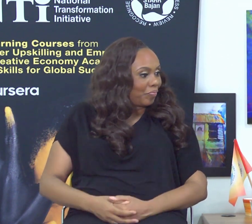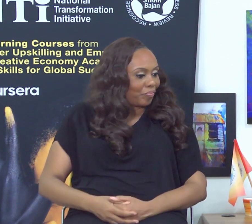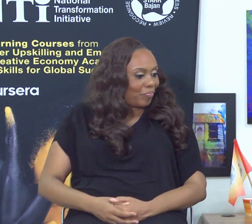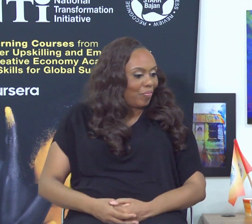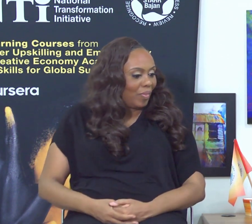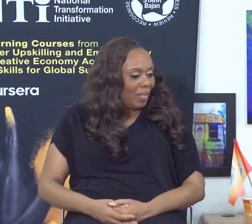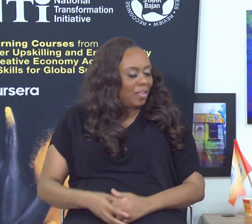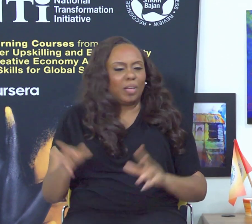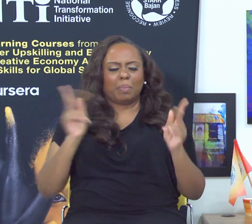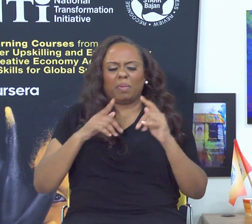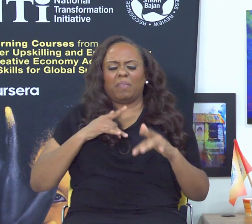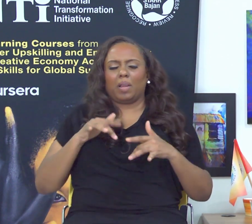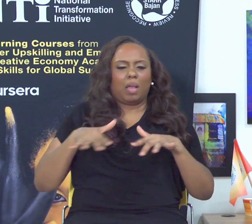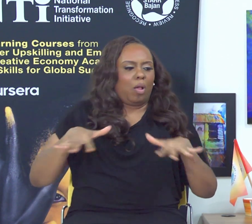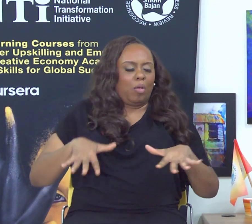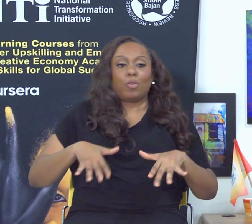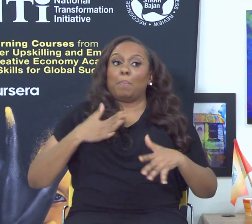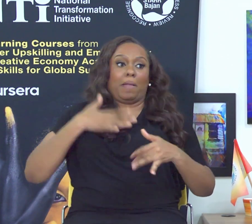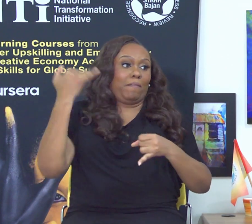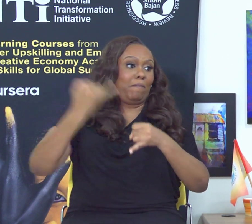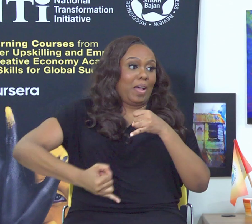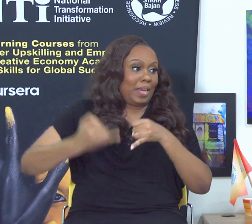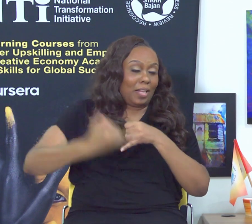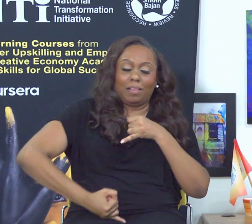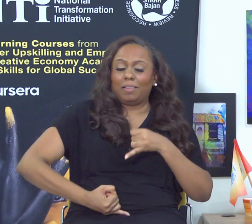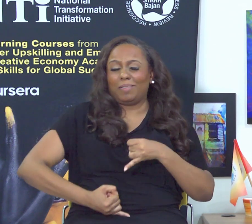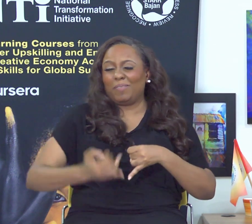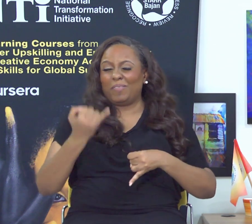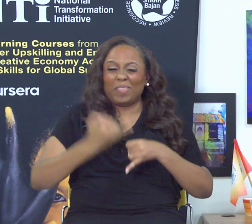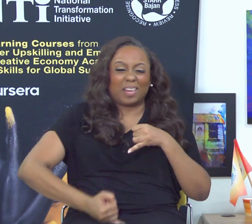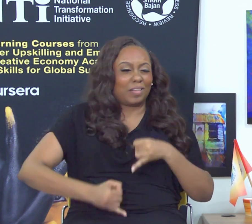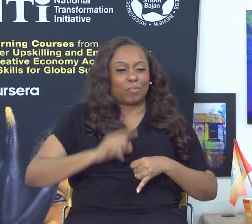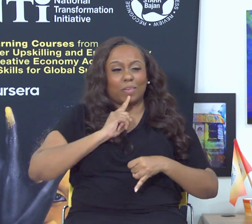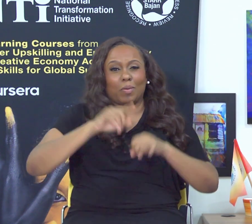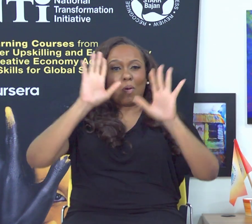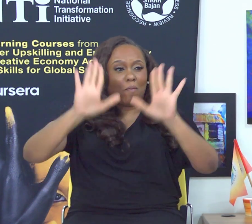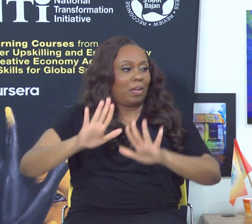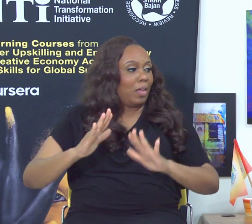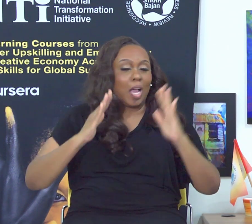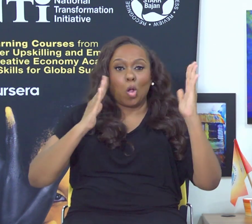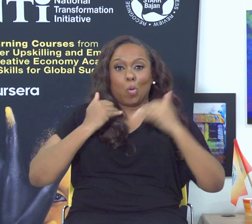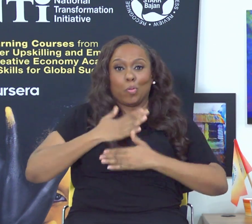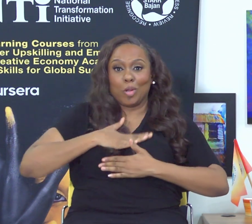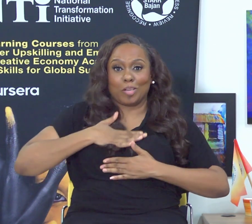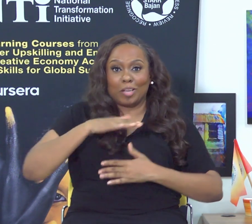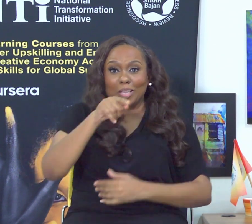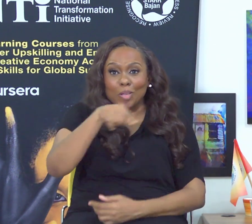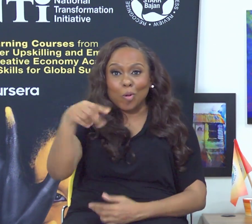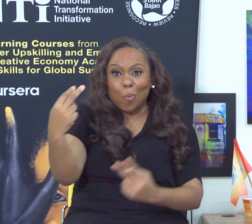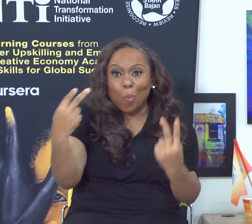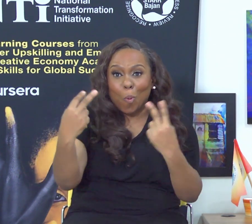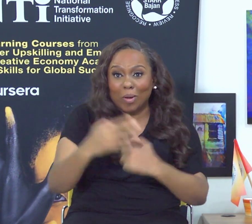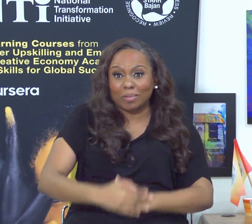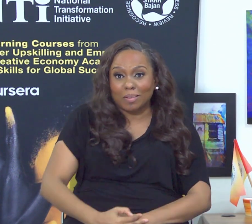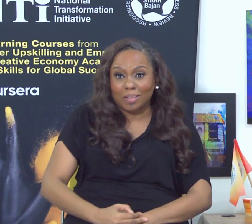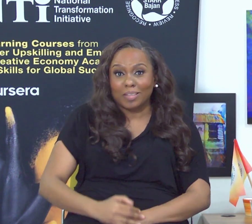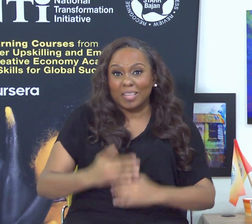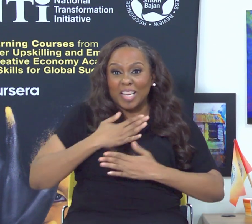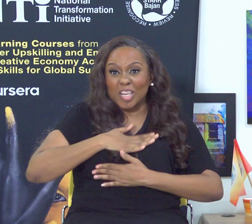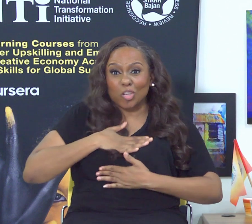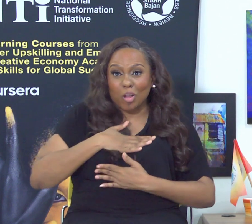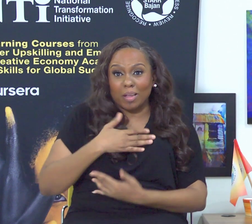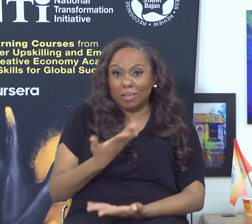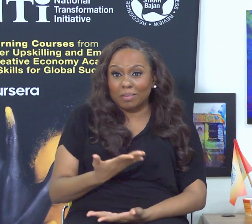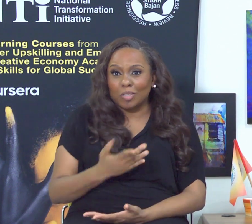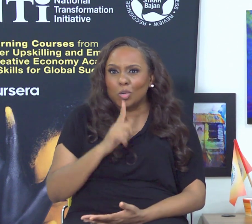Yeah. So I just want to do a final thing because this is brilliant. I hope that you're enjoying at home as much as I am. This is Deaf Talks, having